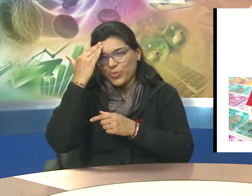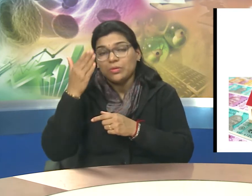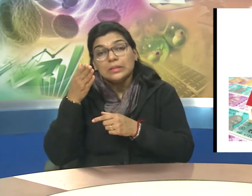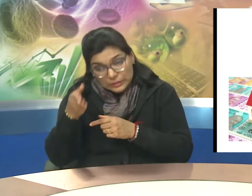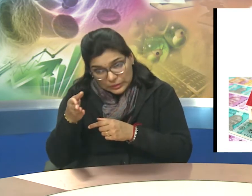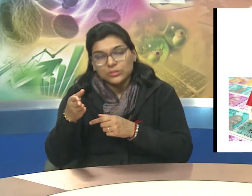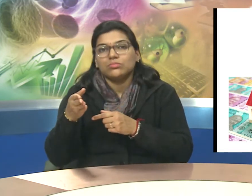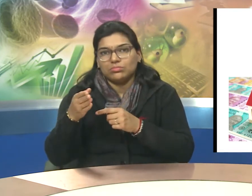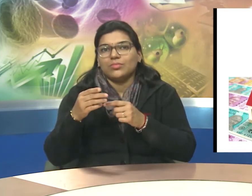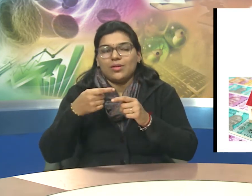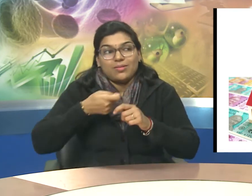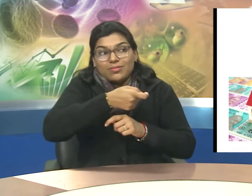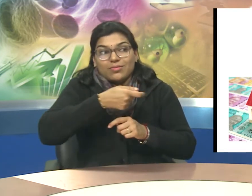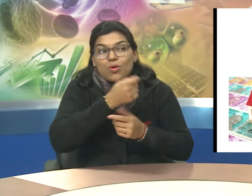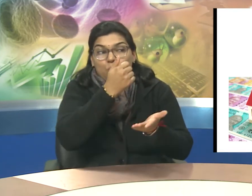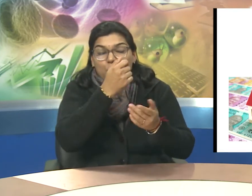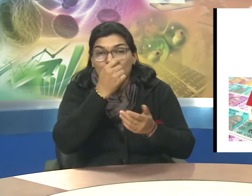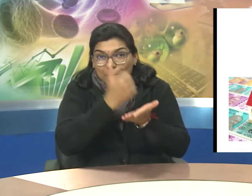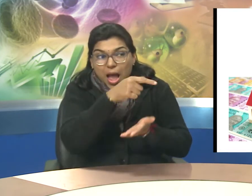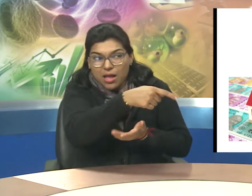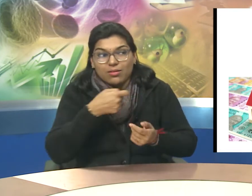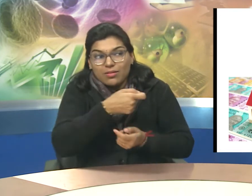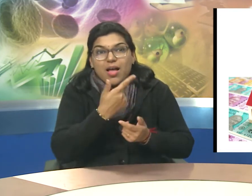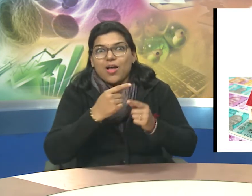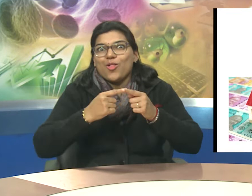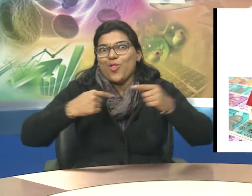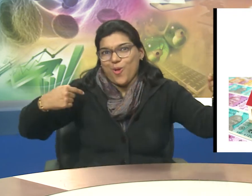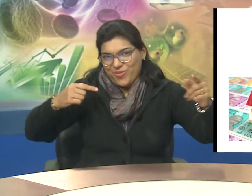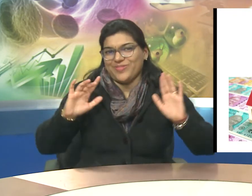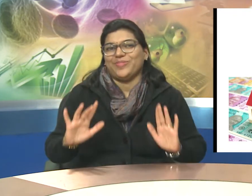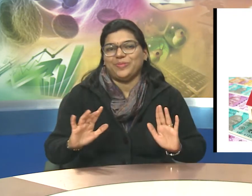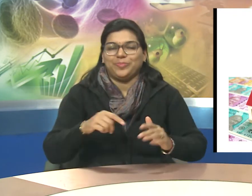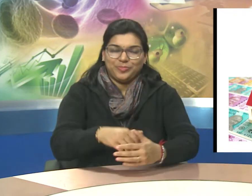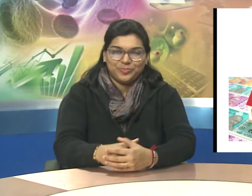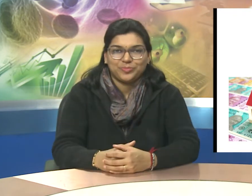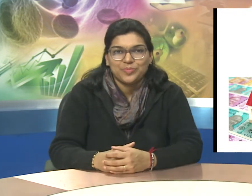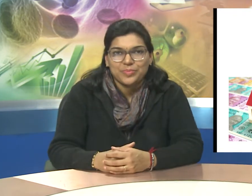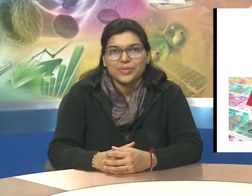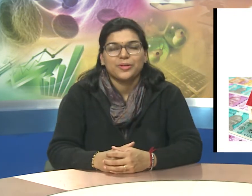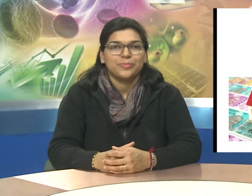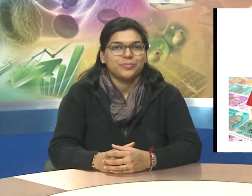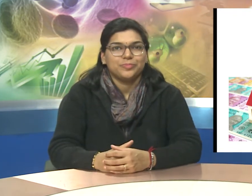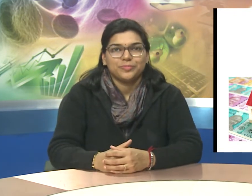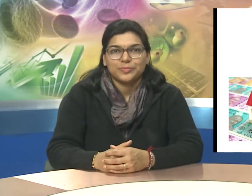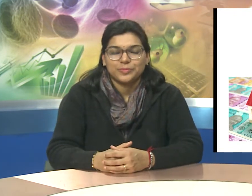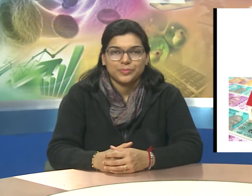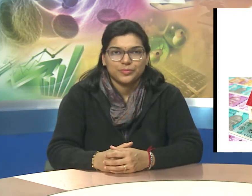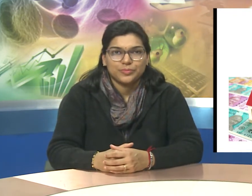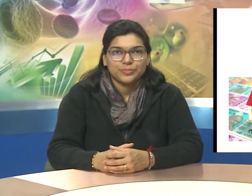50 lakh or 60 lakh, and also the time duration is also a long time. So that is done by the